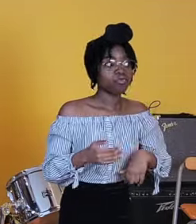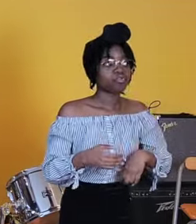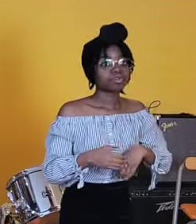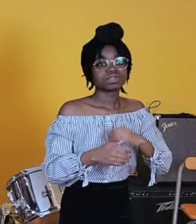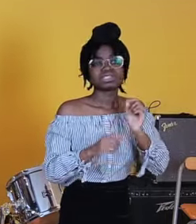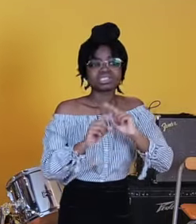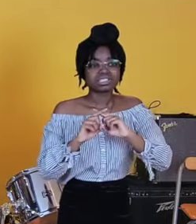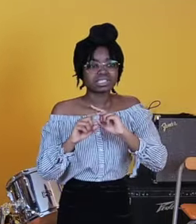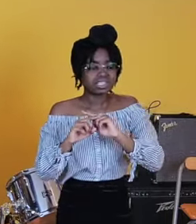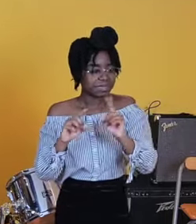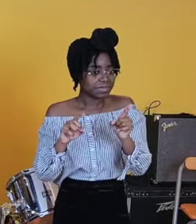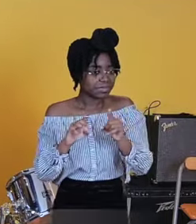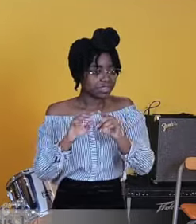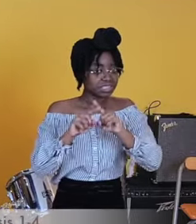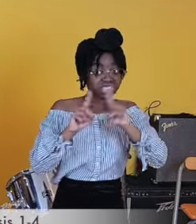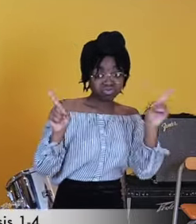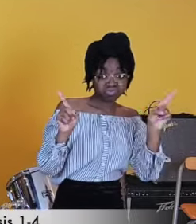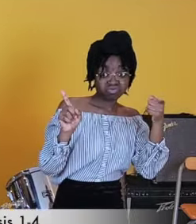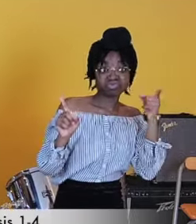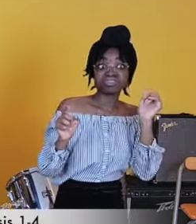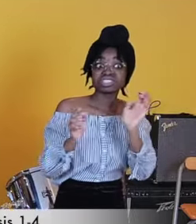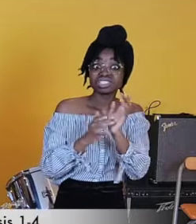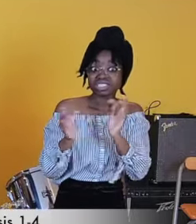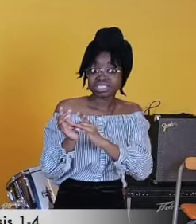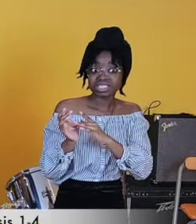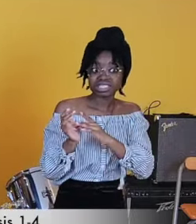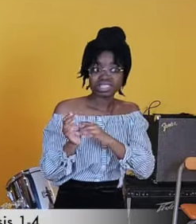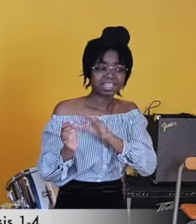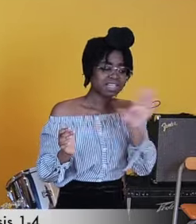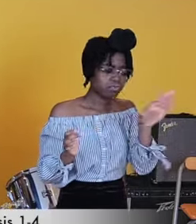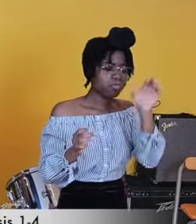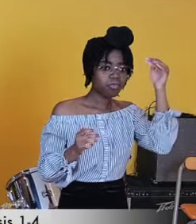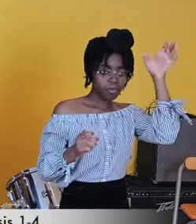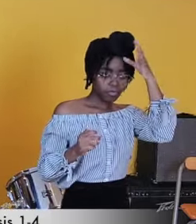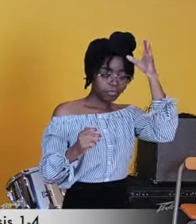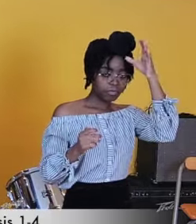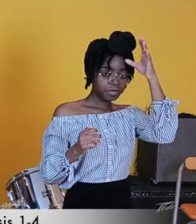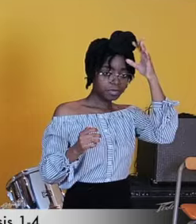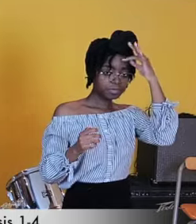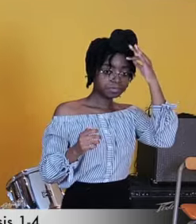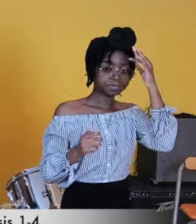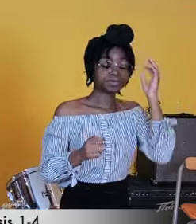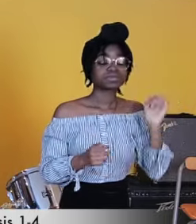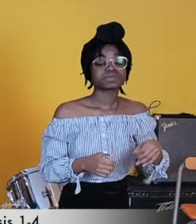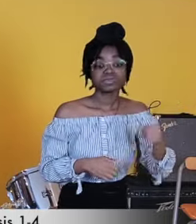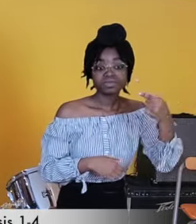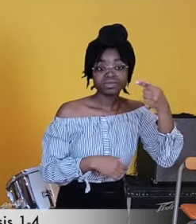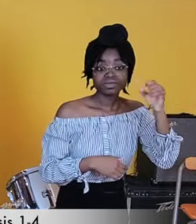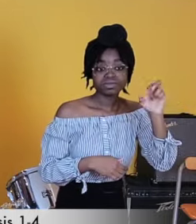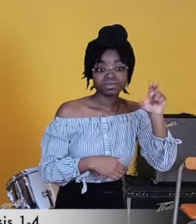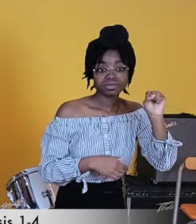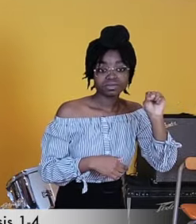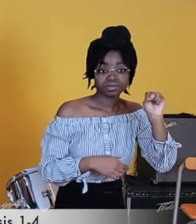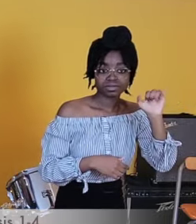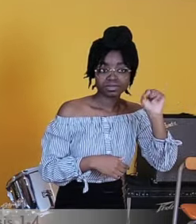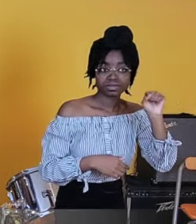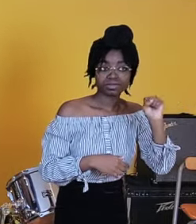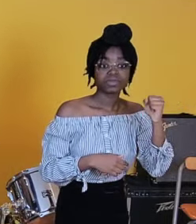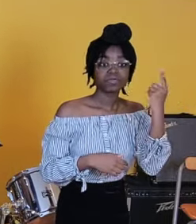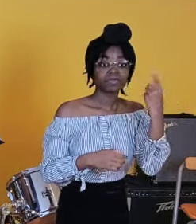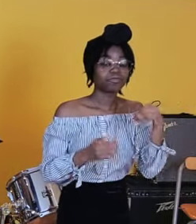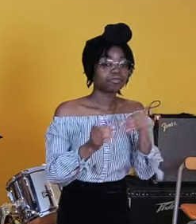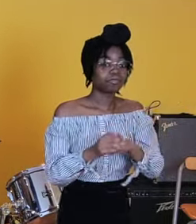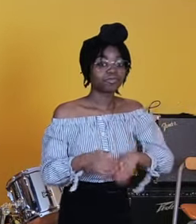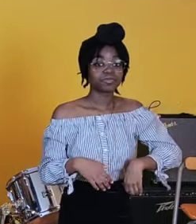example, in Genesis 1, chapters 1 to chapter 4, we read of Adam, who was a father at a time